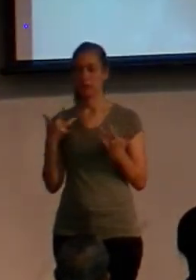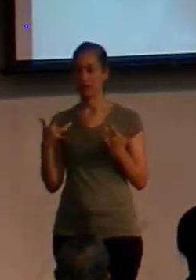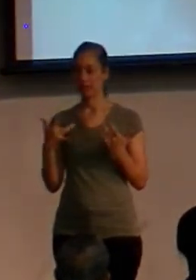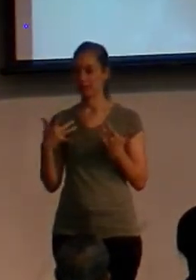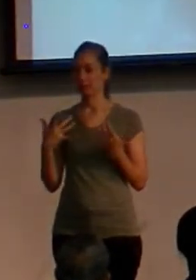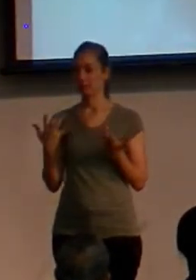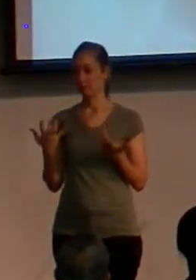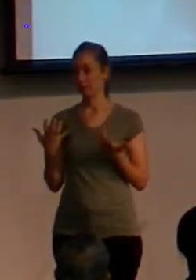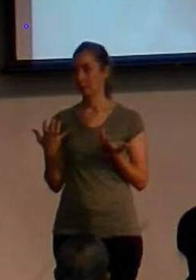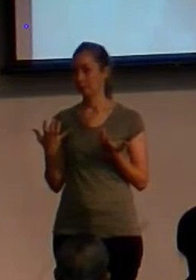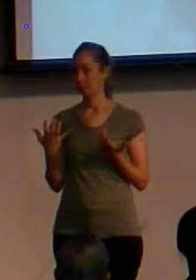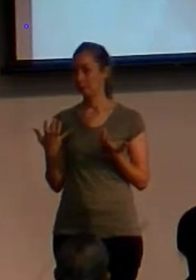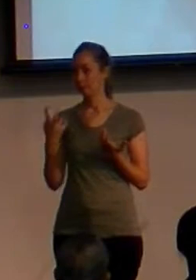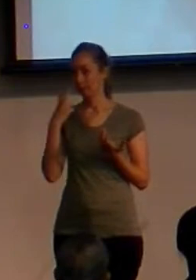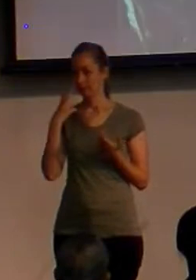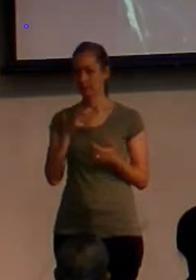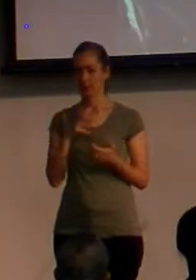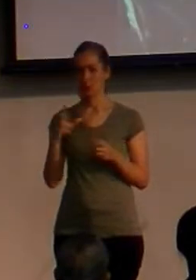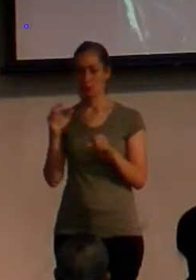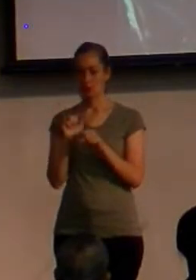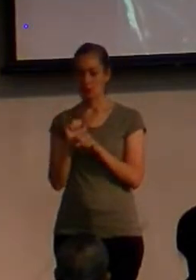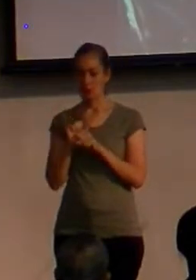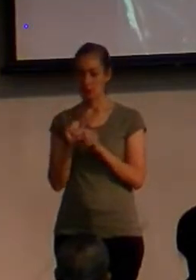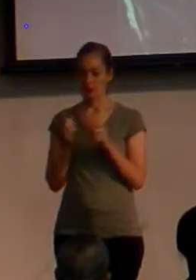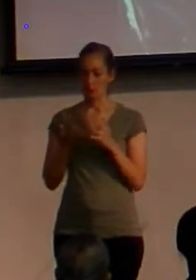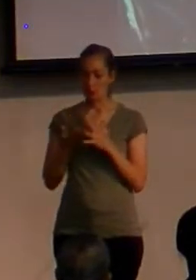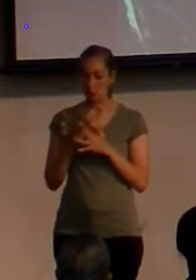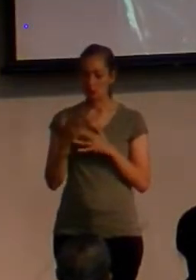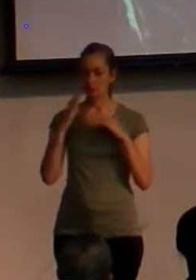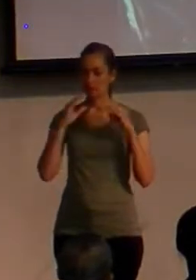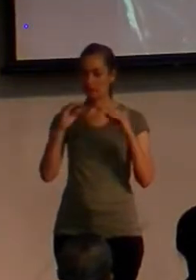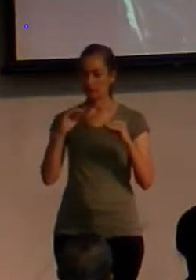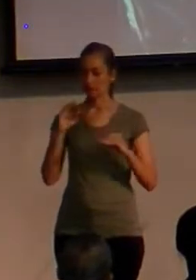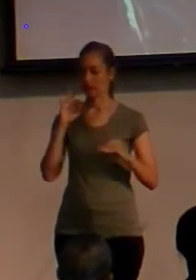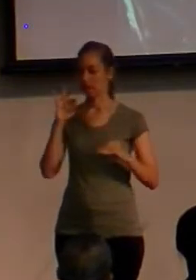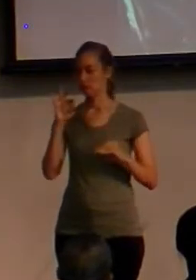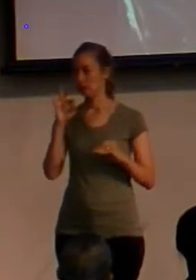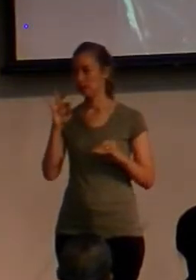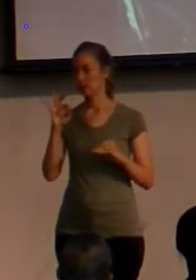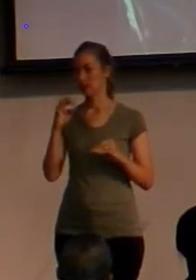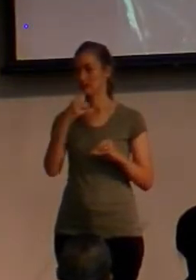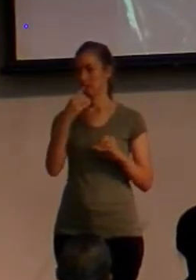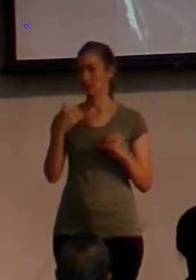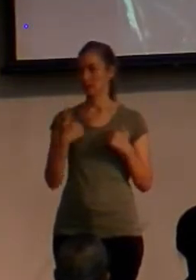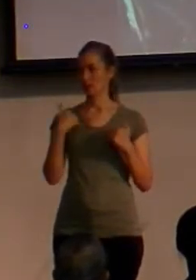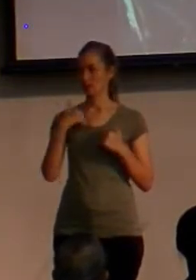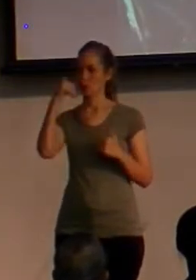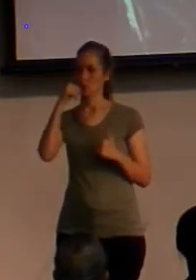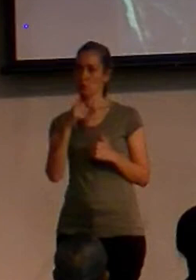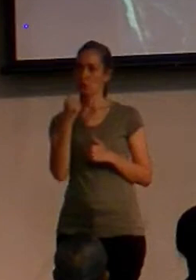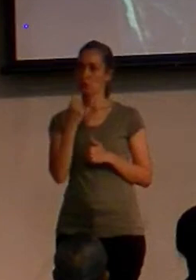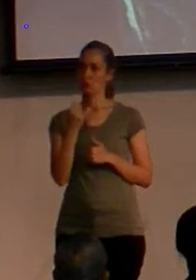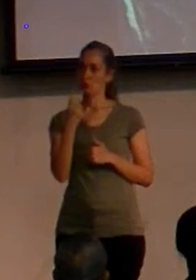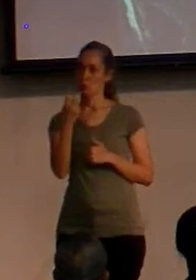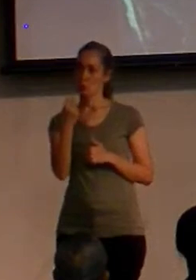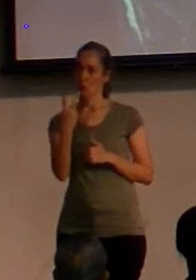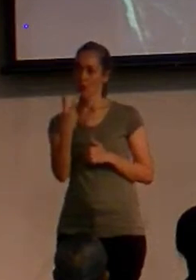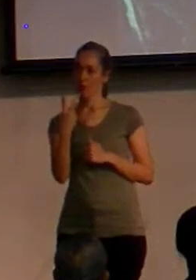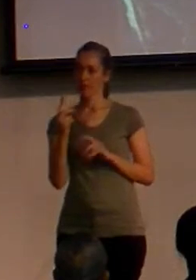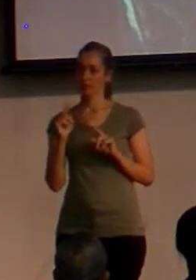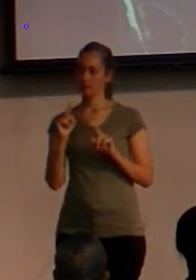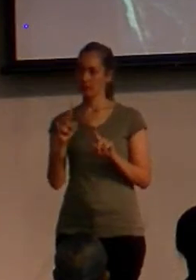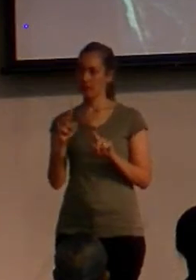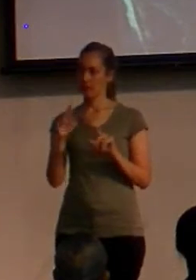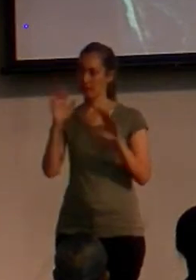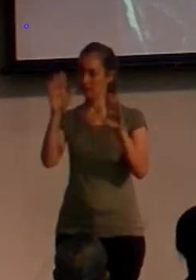see the Lord working through that teaching and preaching. This young 12-year-old girl had come